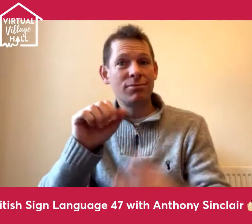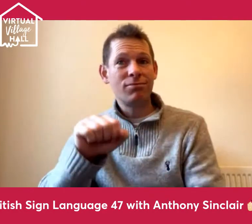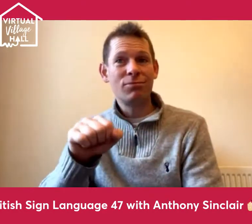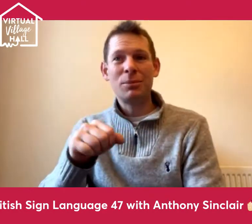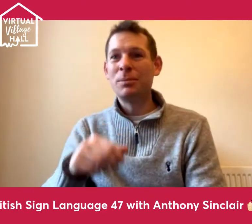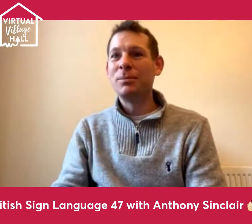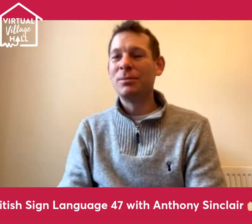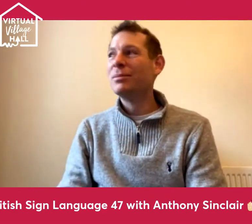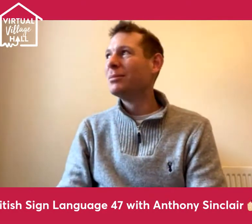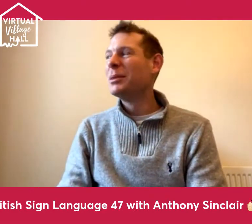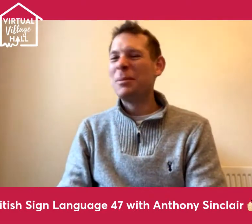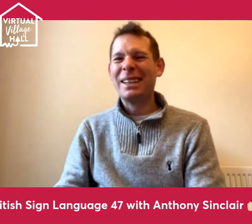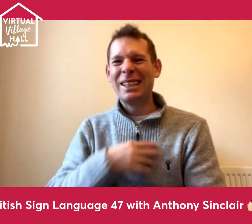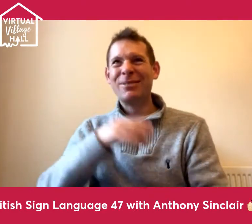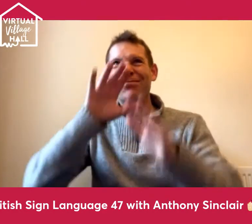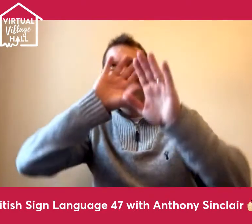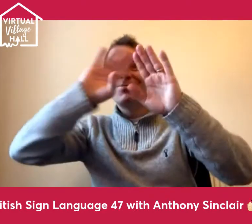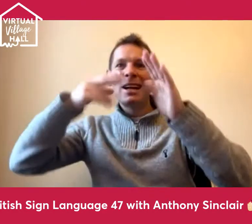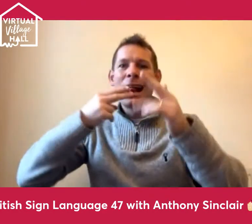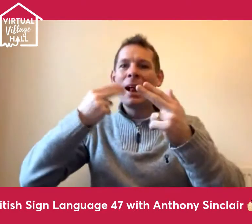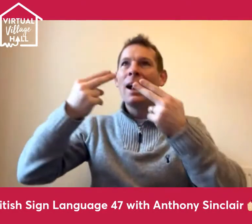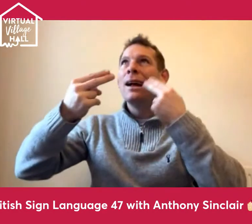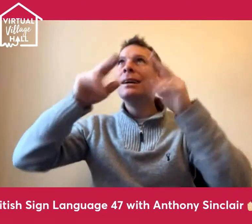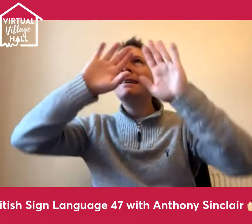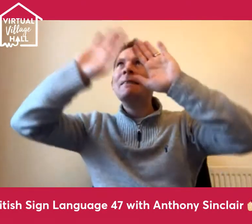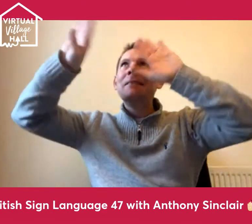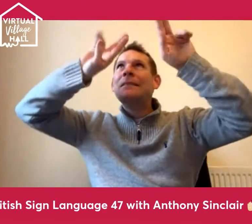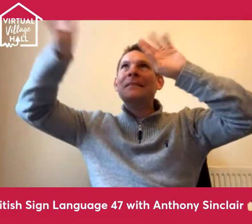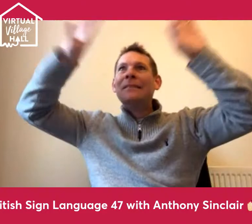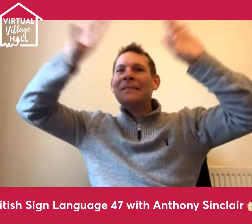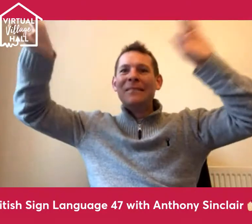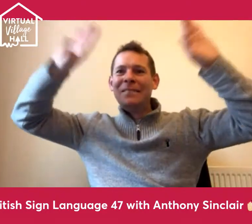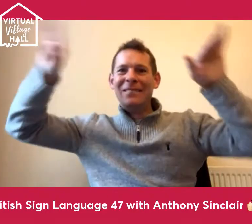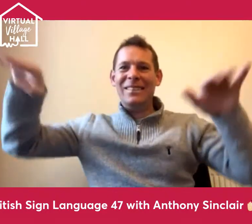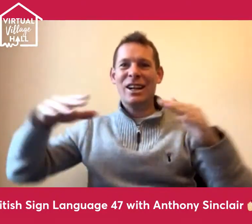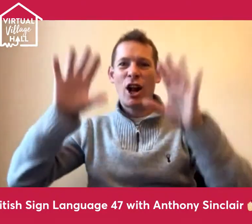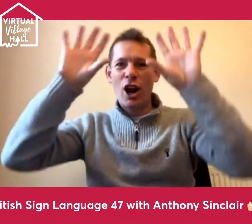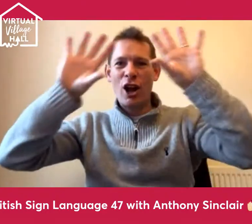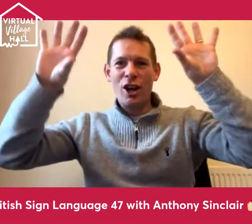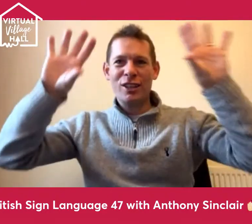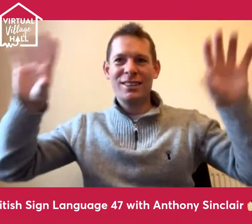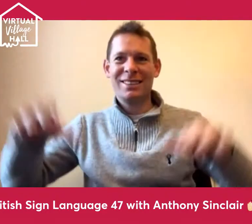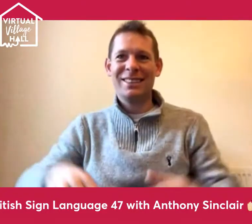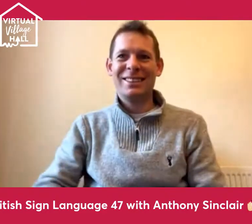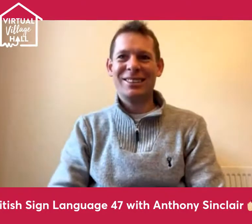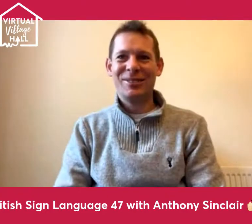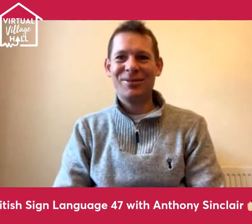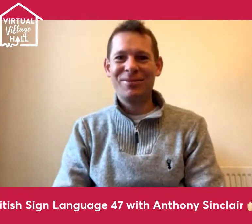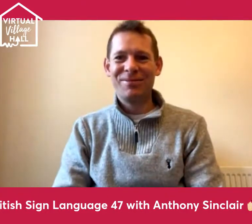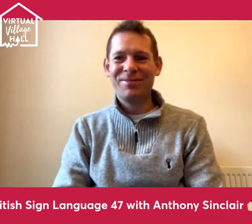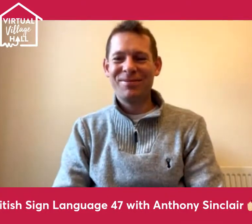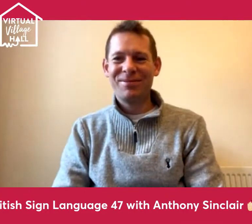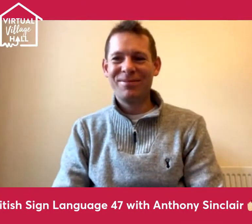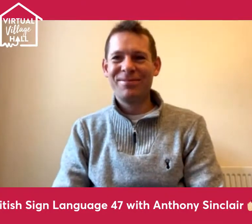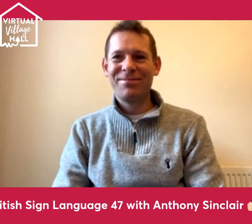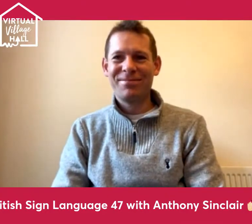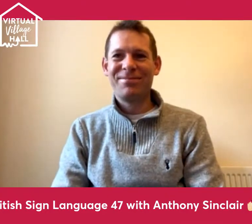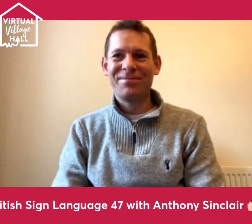It's kind of bright, but yeah, it's a little bit sort of mizzly and cloudy and not so